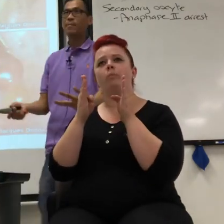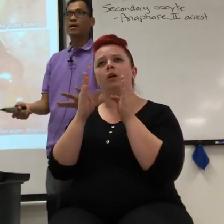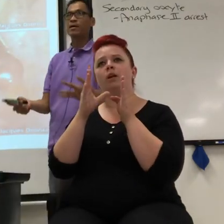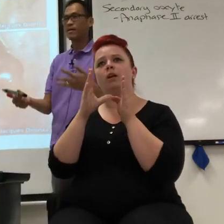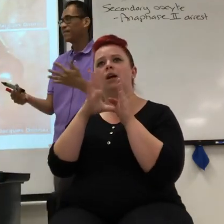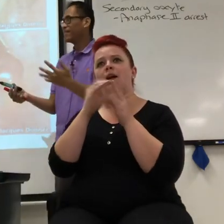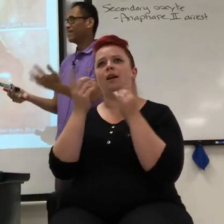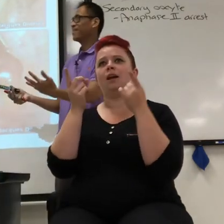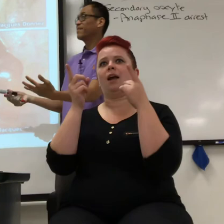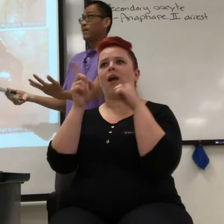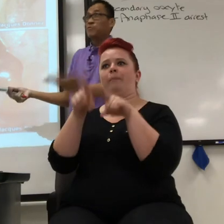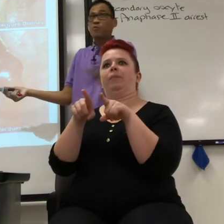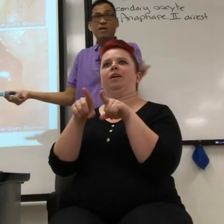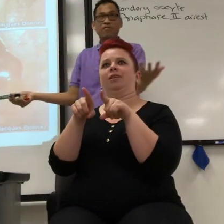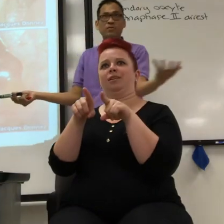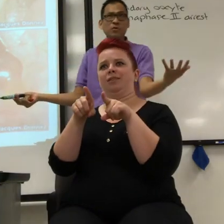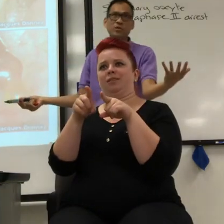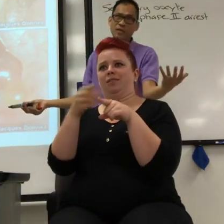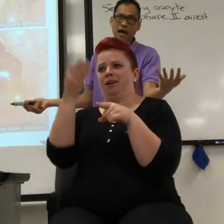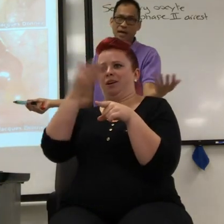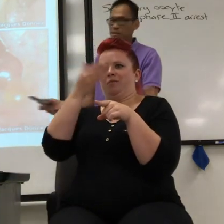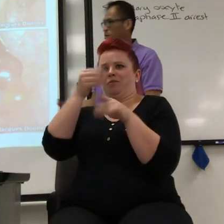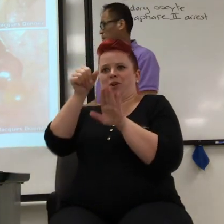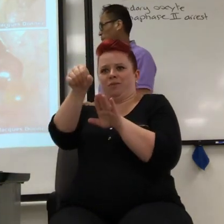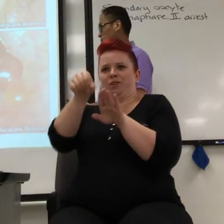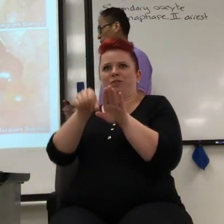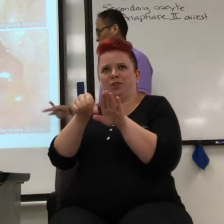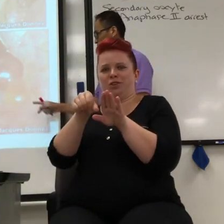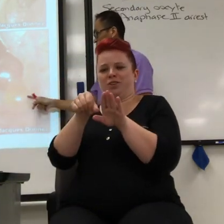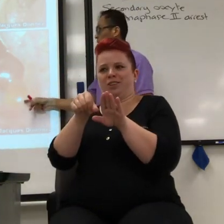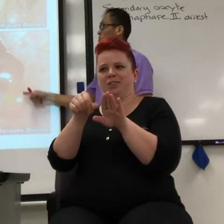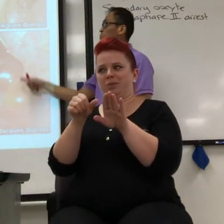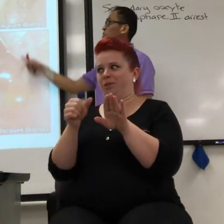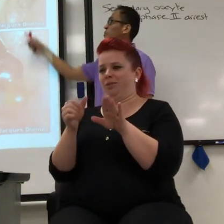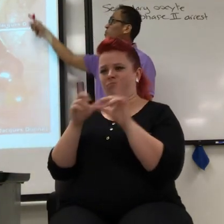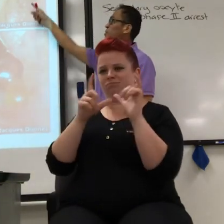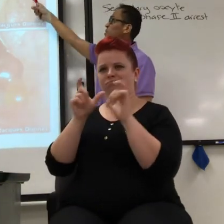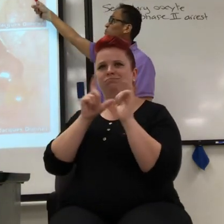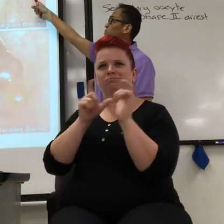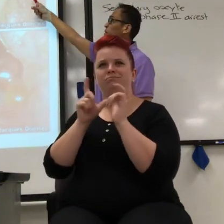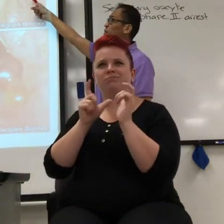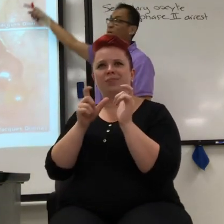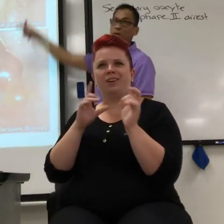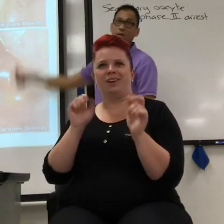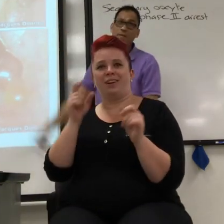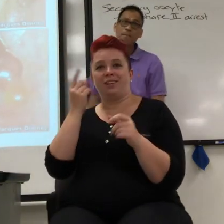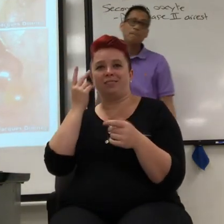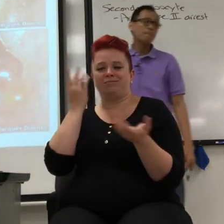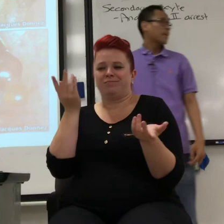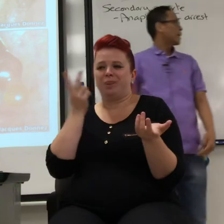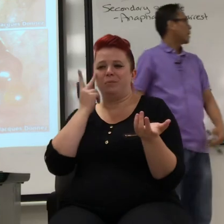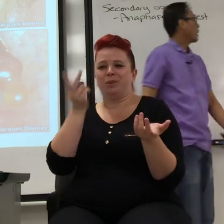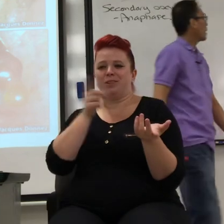to be happening in front of the surgeon's eyes, and they took pictures of it. I thought that was pretty cool to see for real.